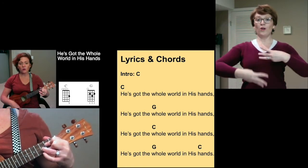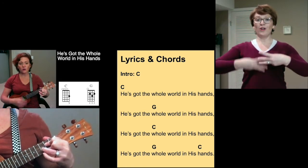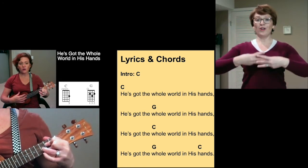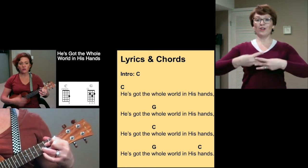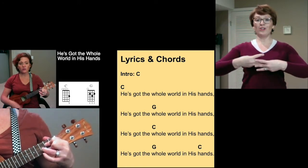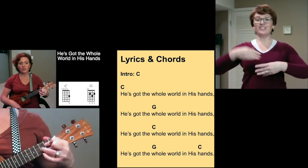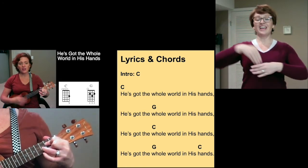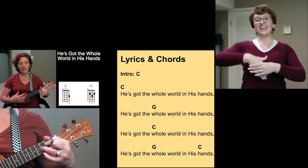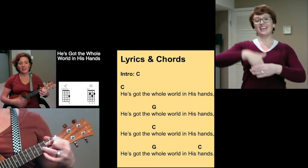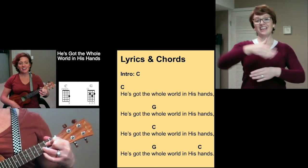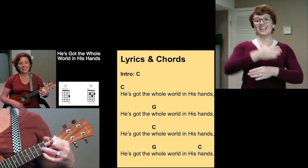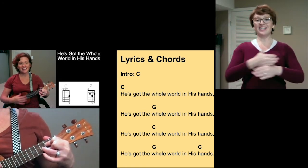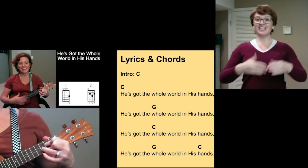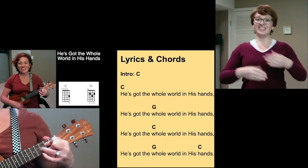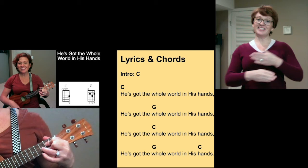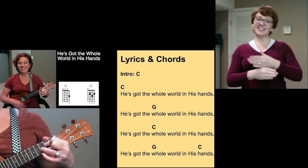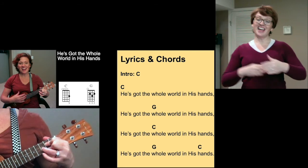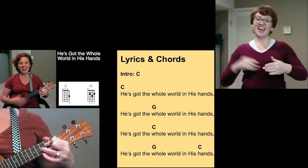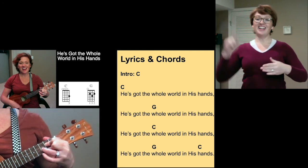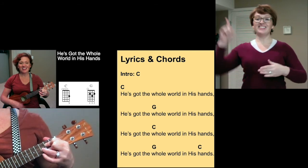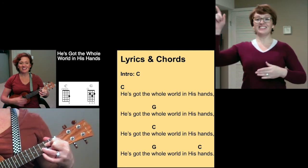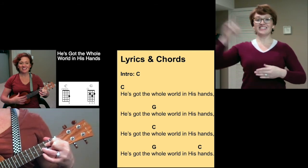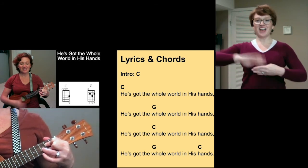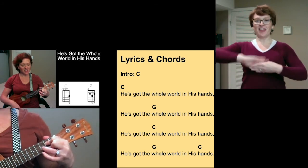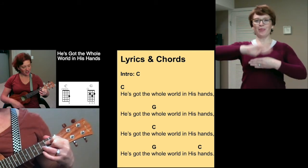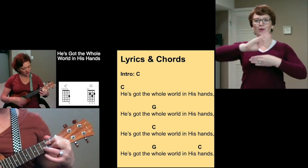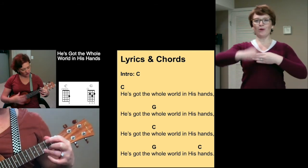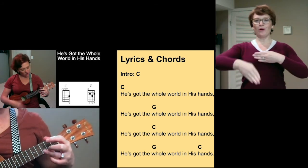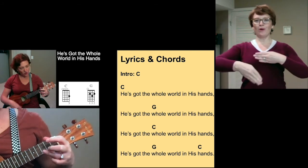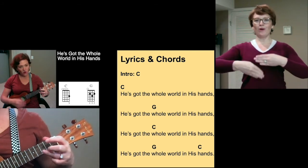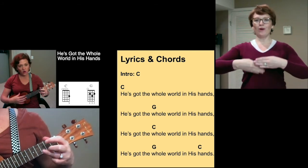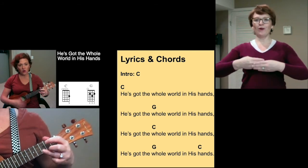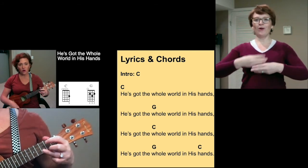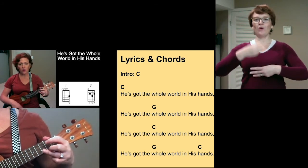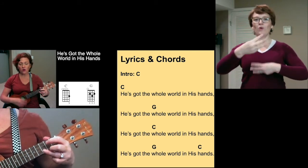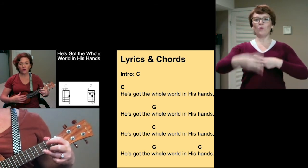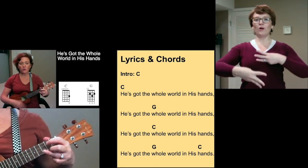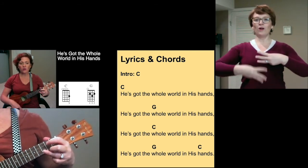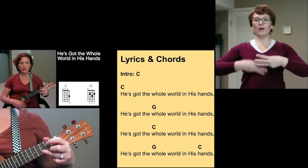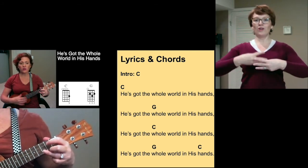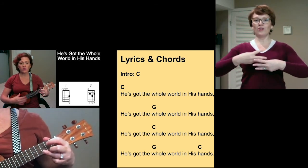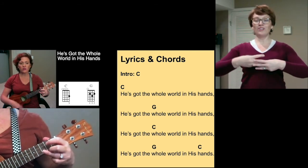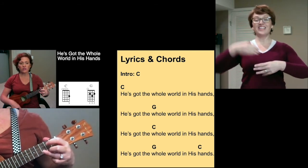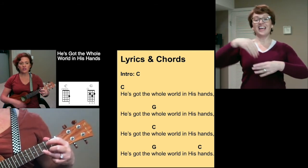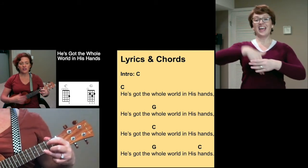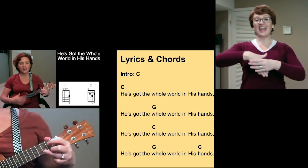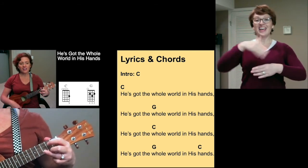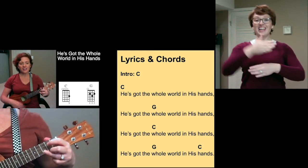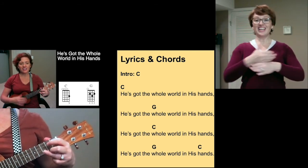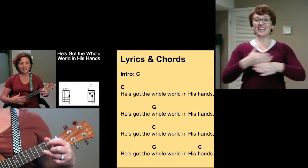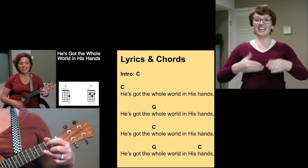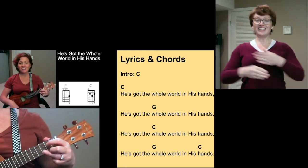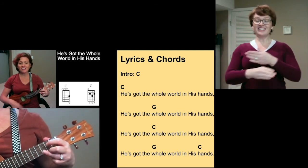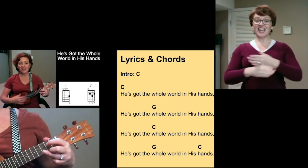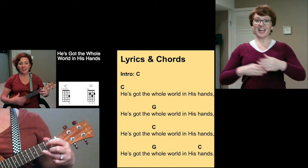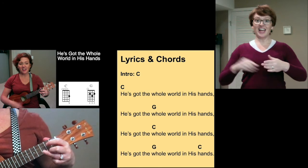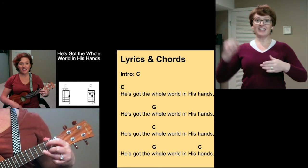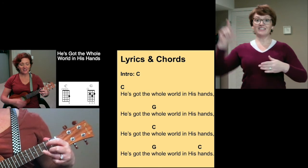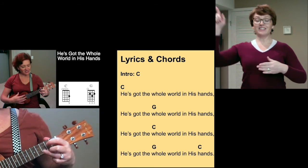world in his hands. He's got the whole world in his hands. He's